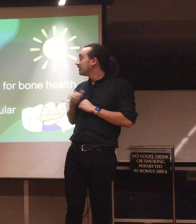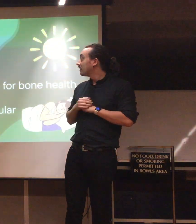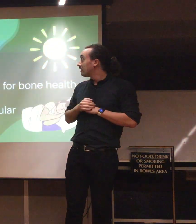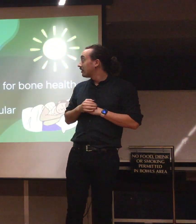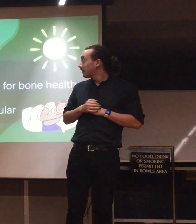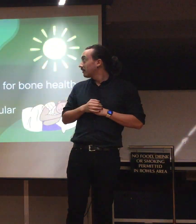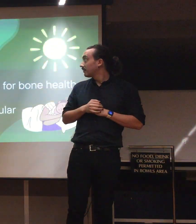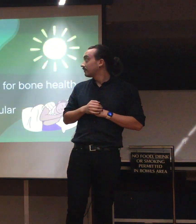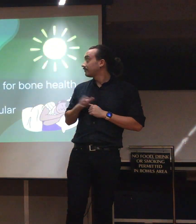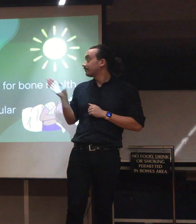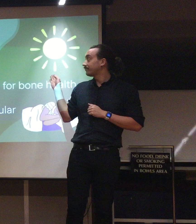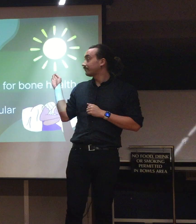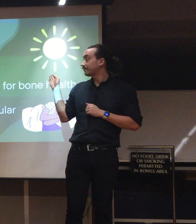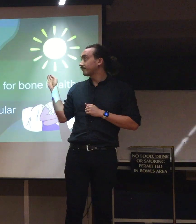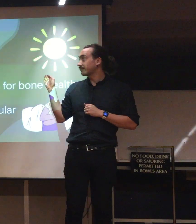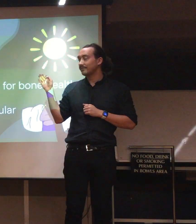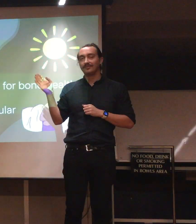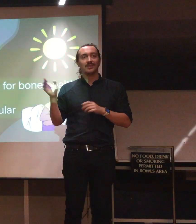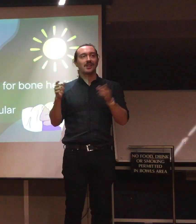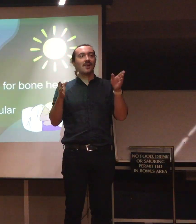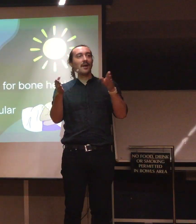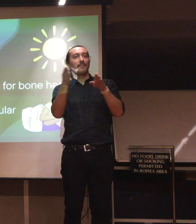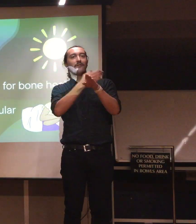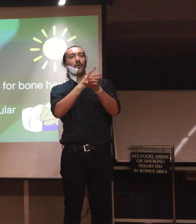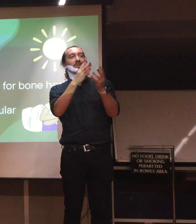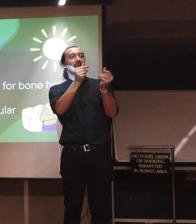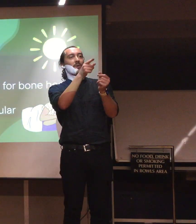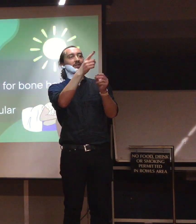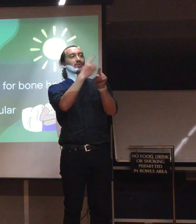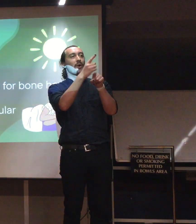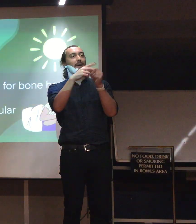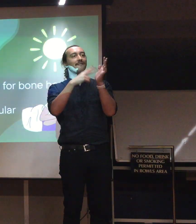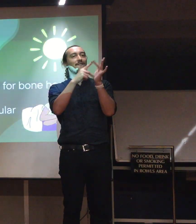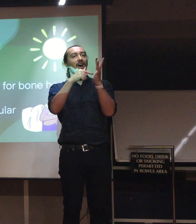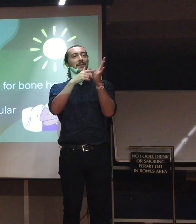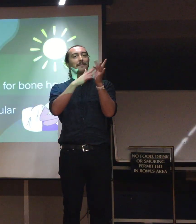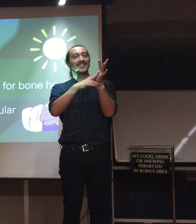Okay. So, like you mentioned earlier, lovely lady down the front,